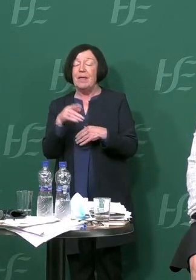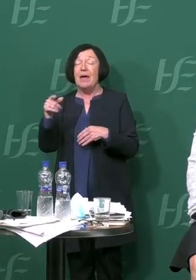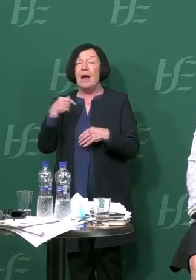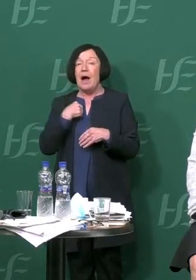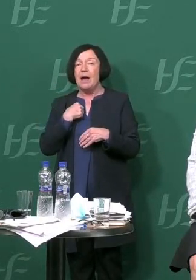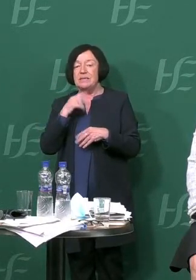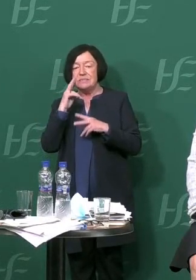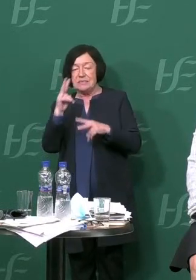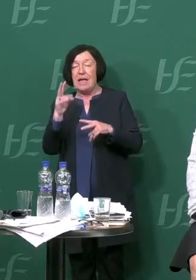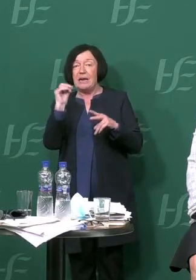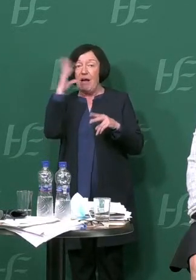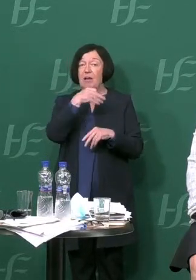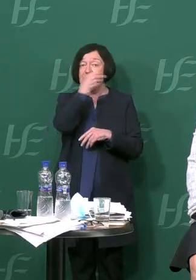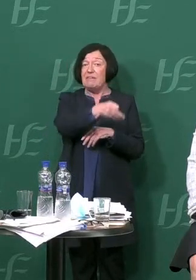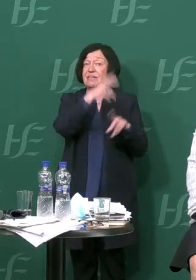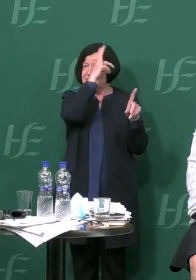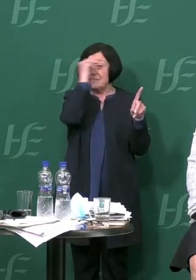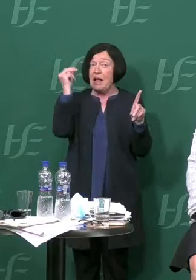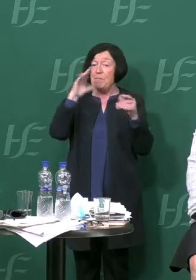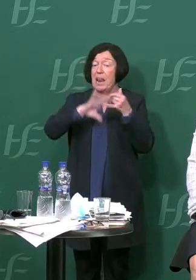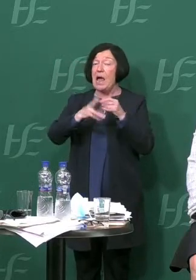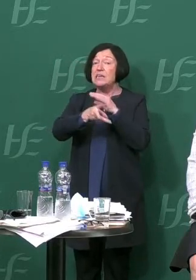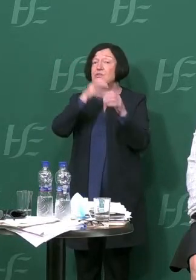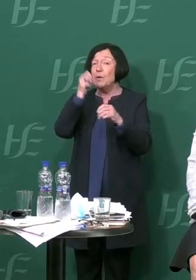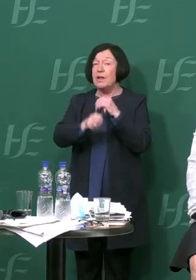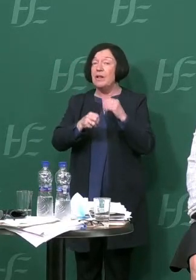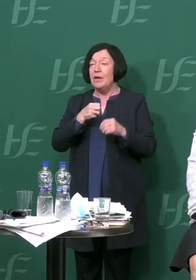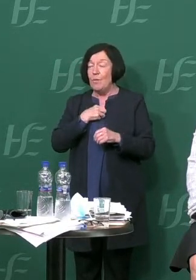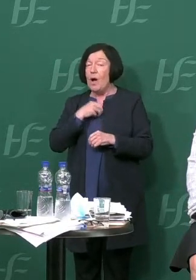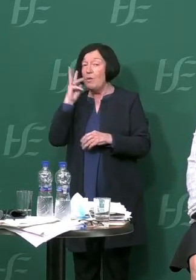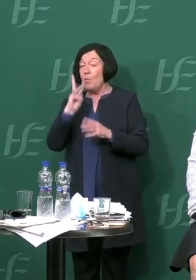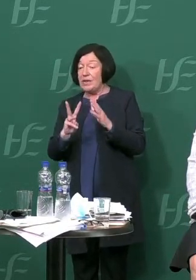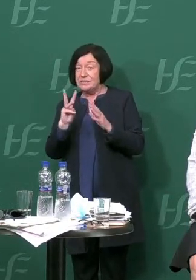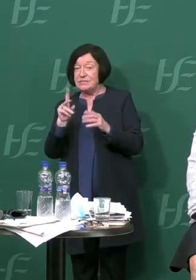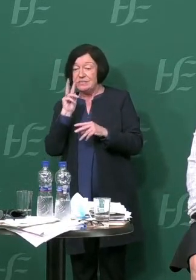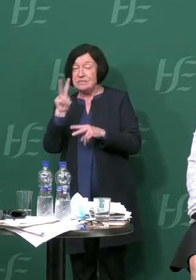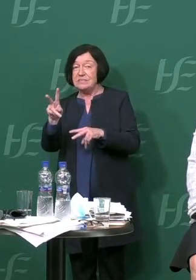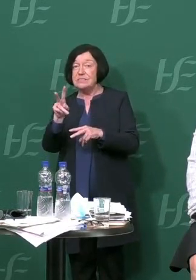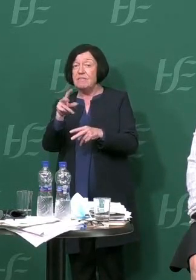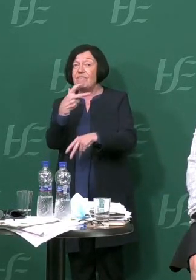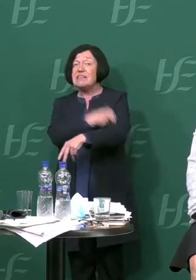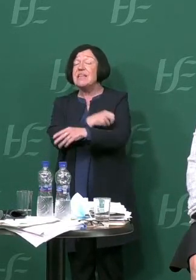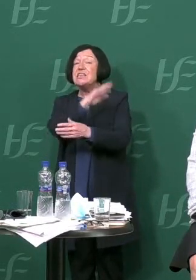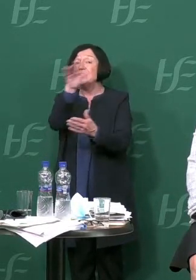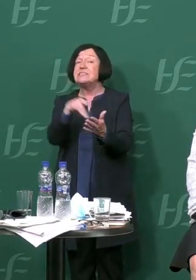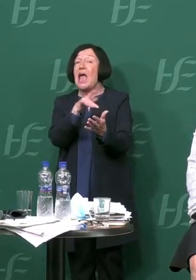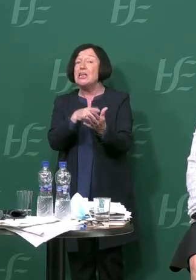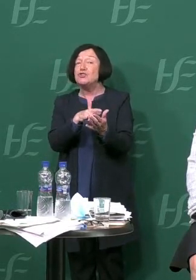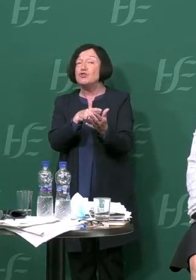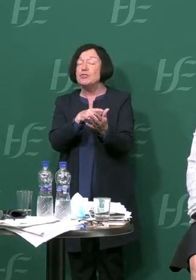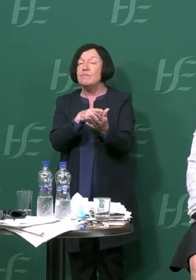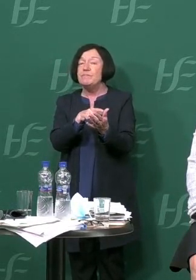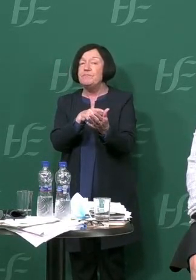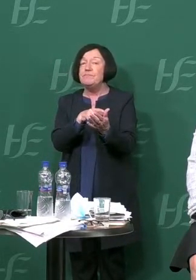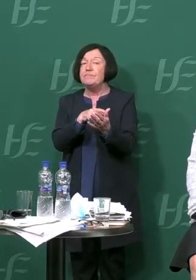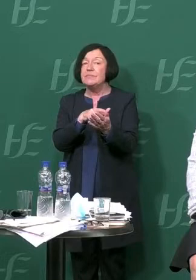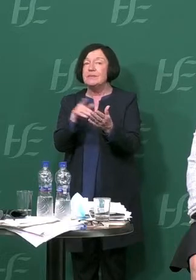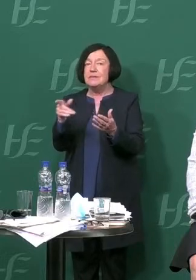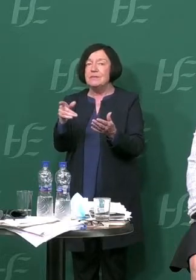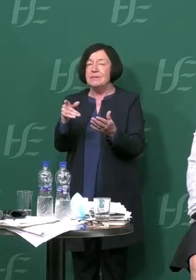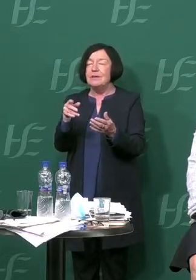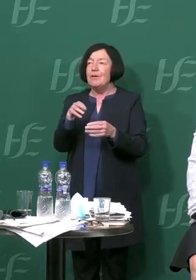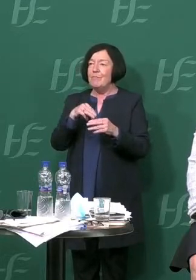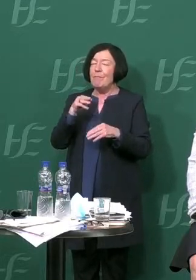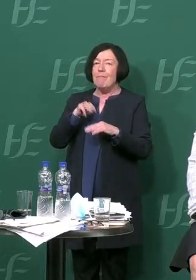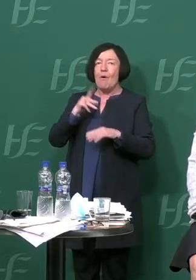I witnessed, and Colm gave his examples last weekend, what I witnessed in vaccination centres was quite